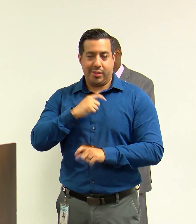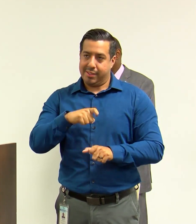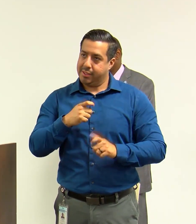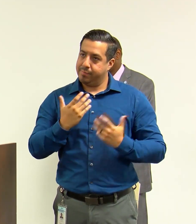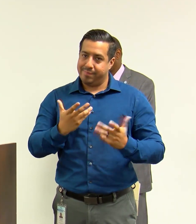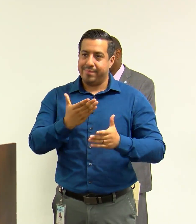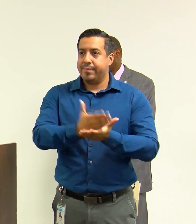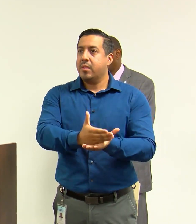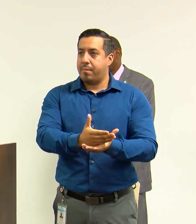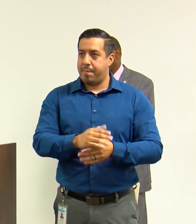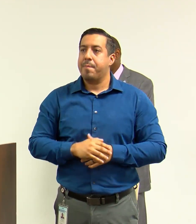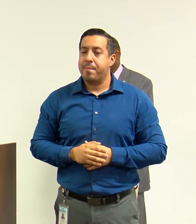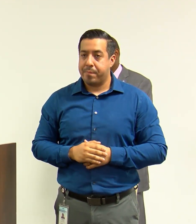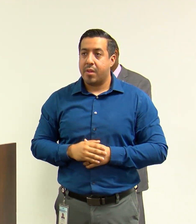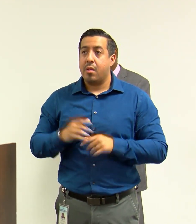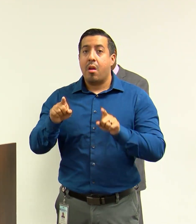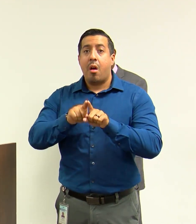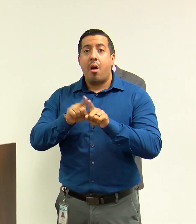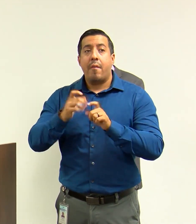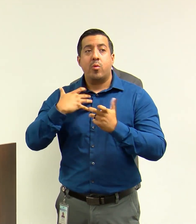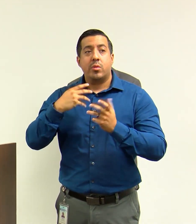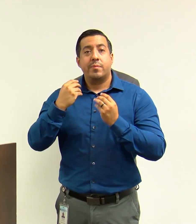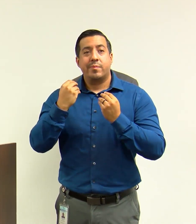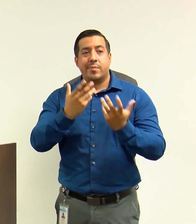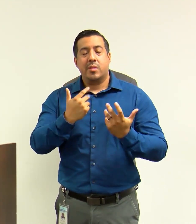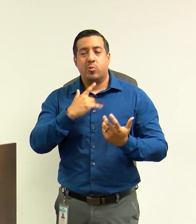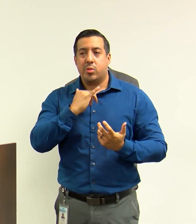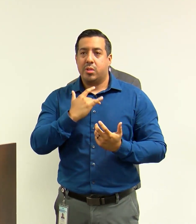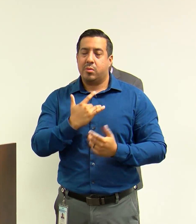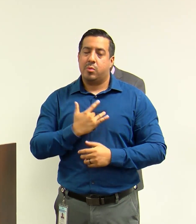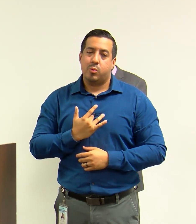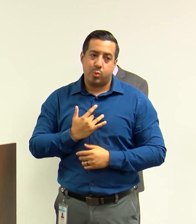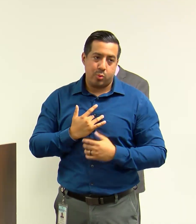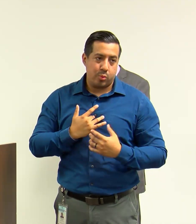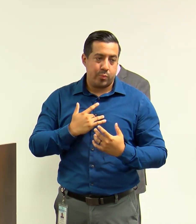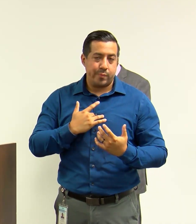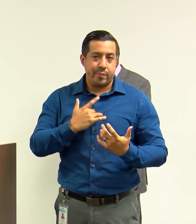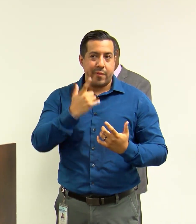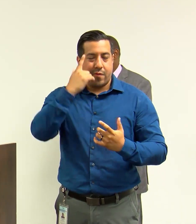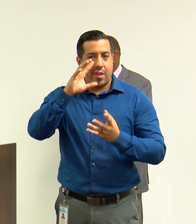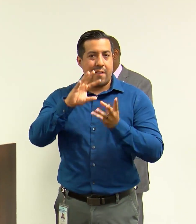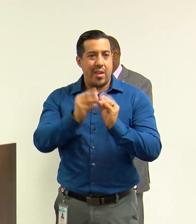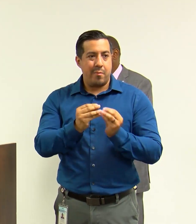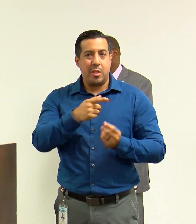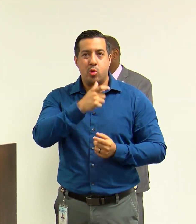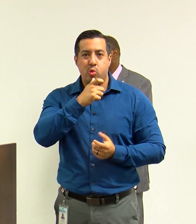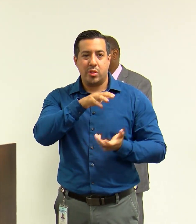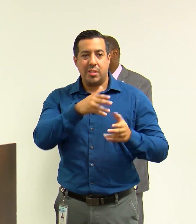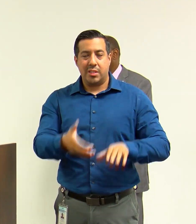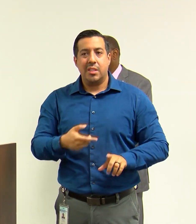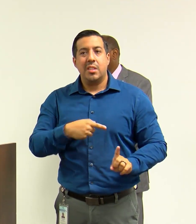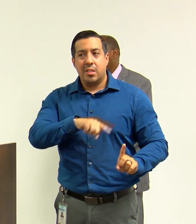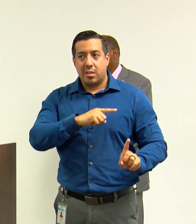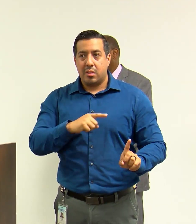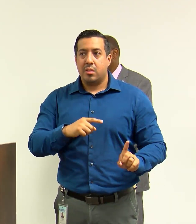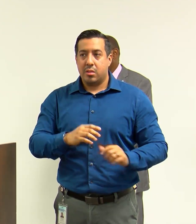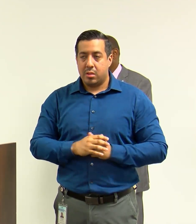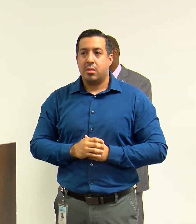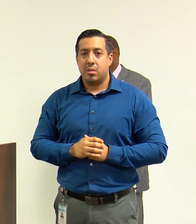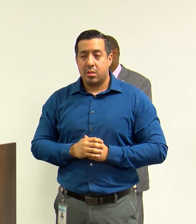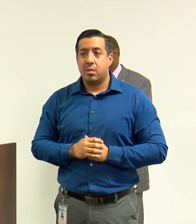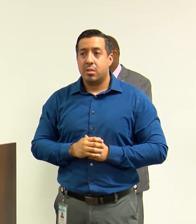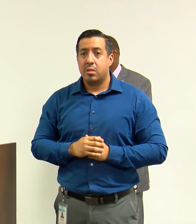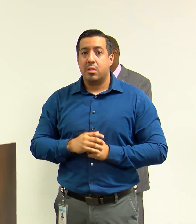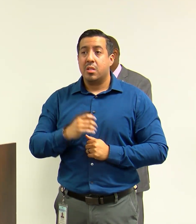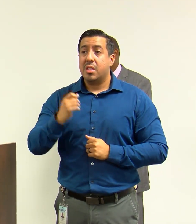let me as well offer my sympathy to the family of the deceased and be able to say that if we